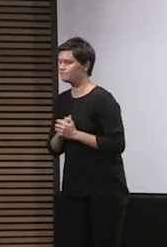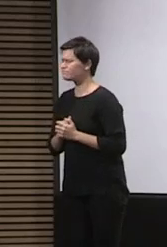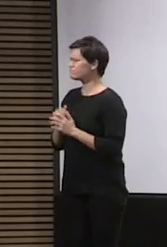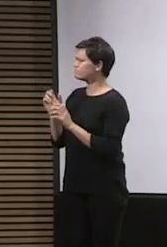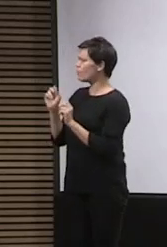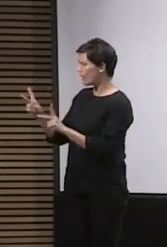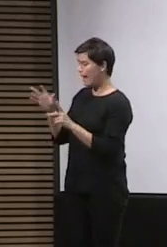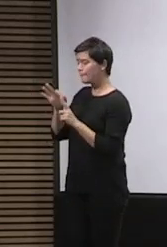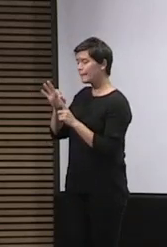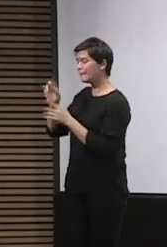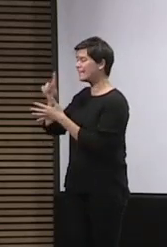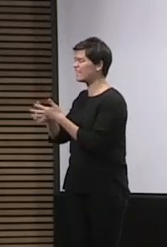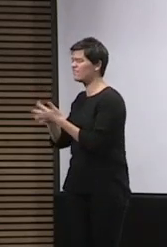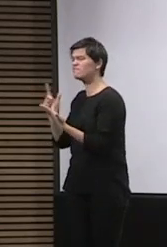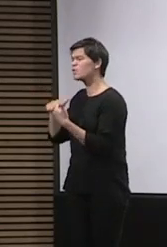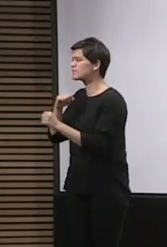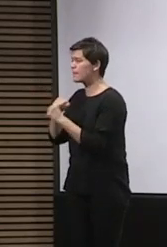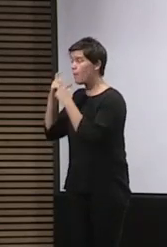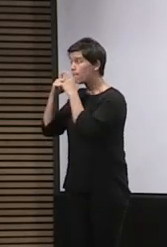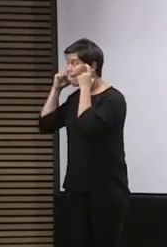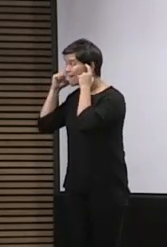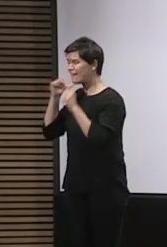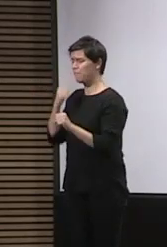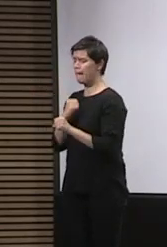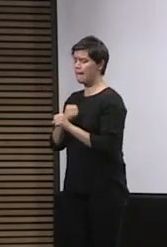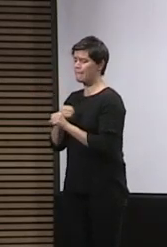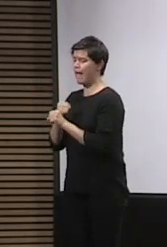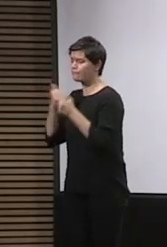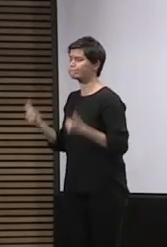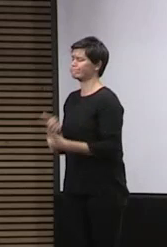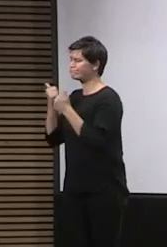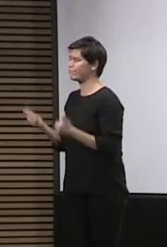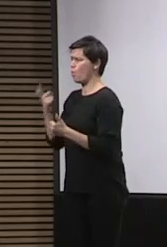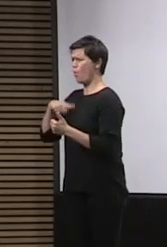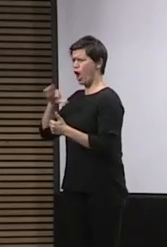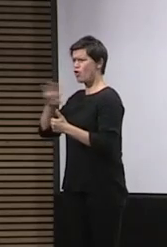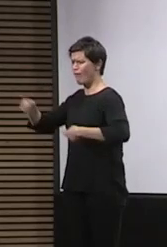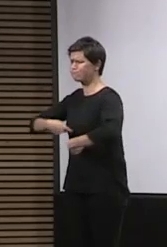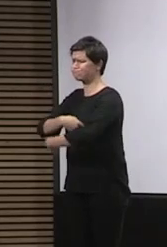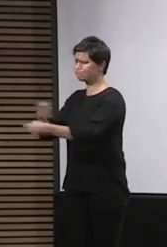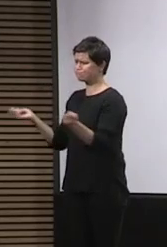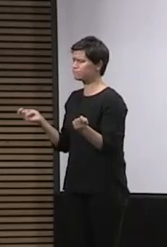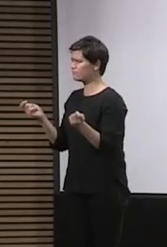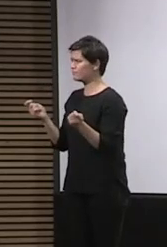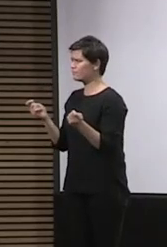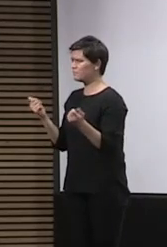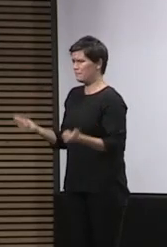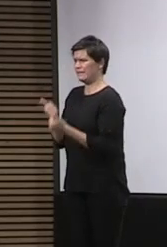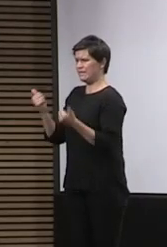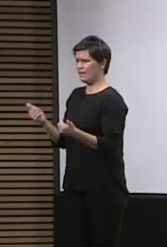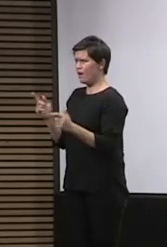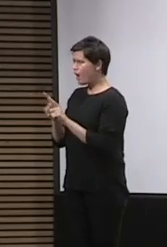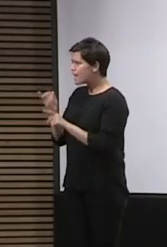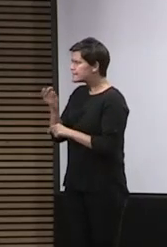example, access to masks. If we are producing so many, why can't they have access to them, and why are they telling RNZ that they've been told to remove